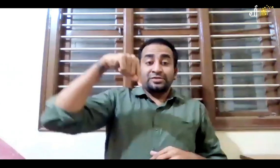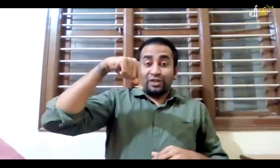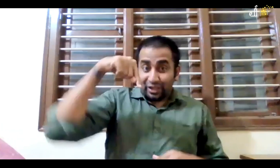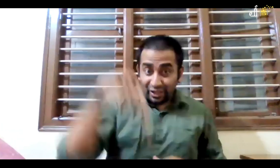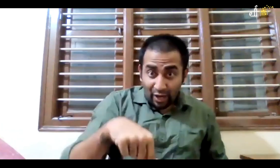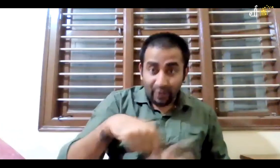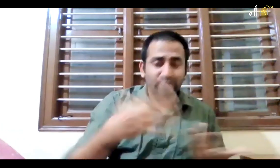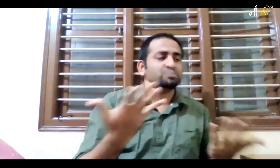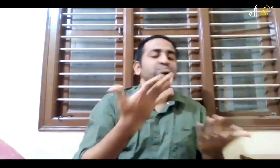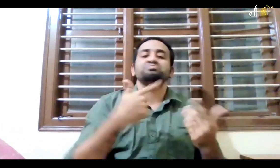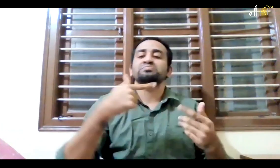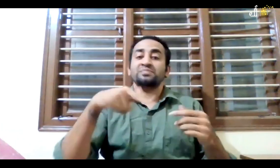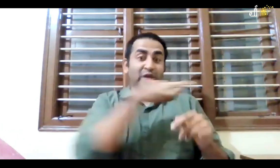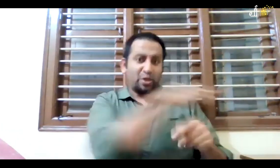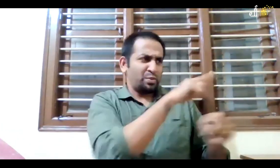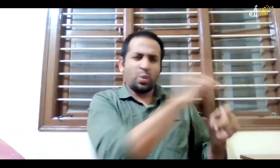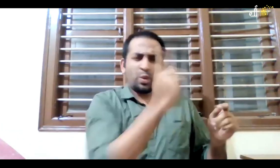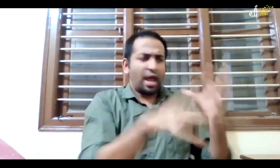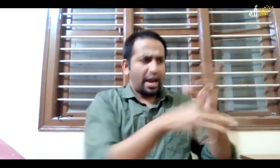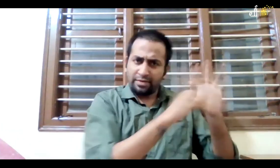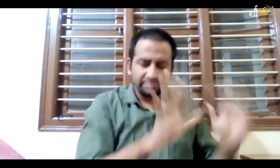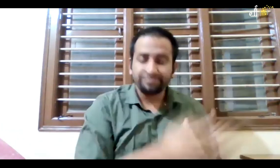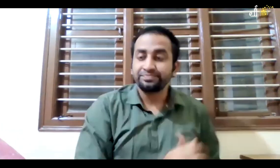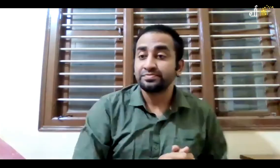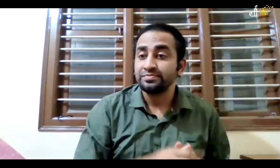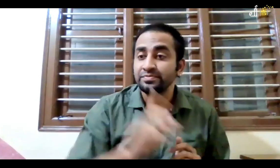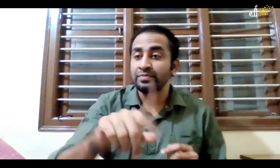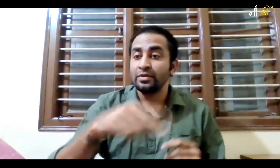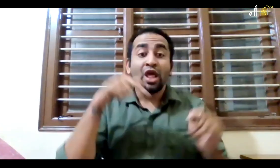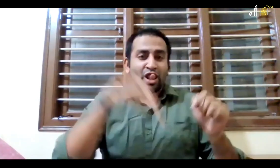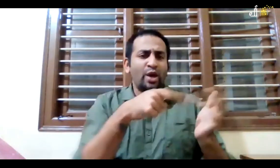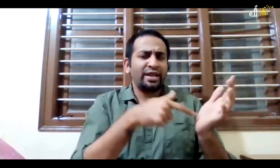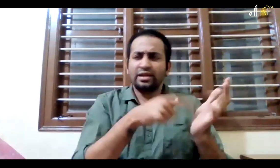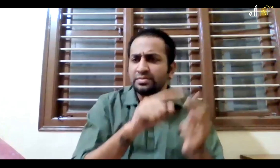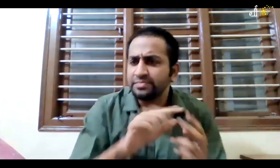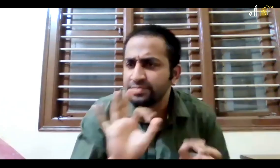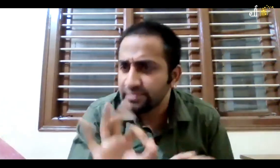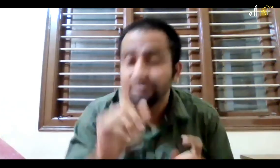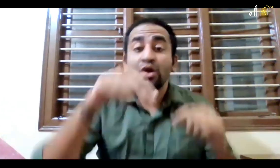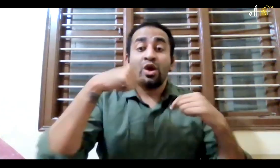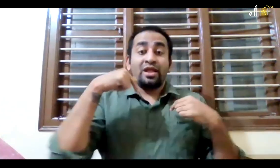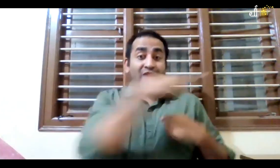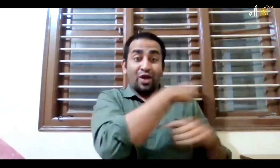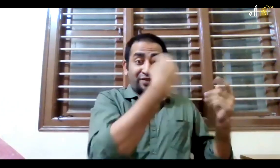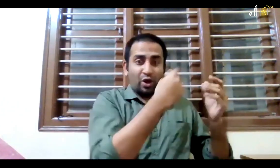life successfully, right? So just adding to that.